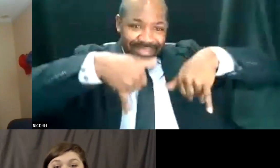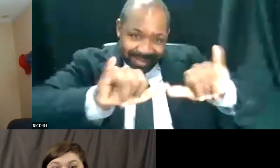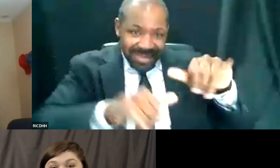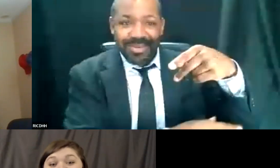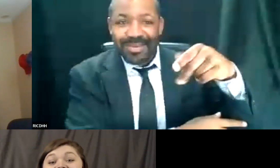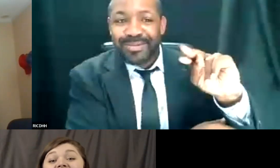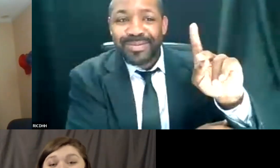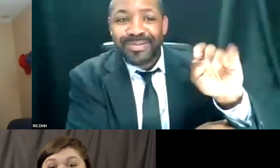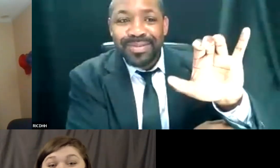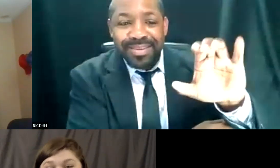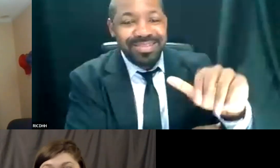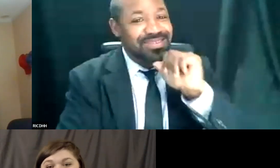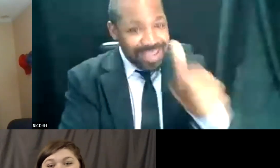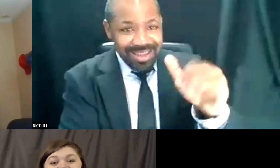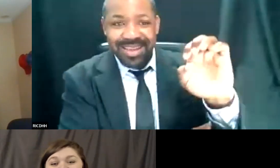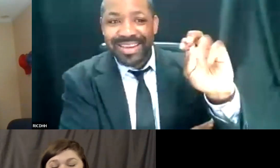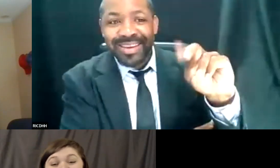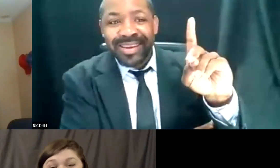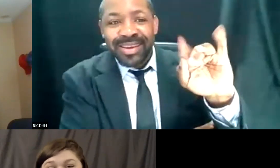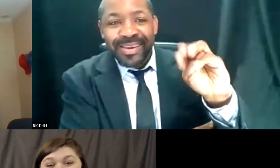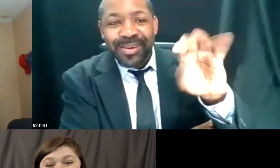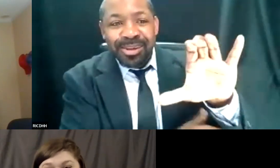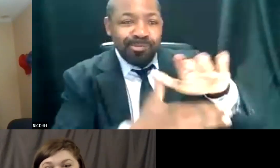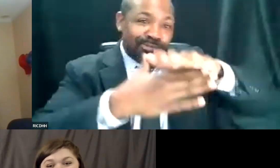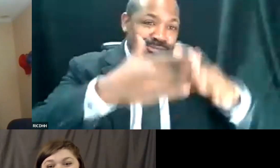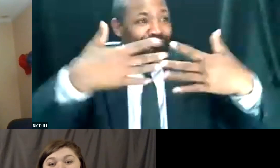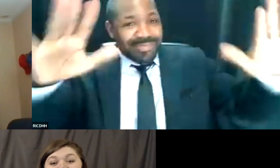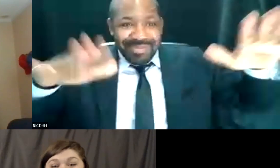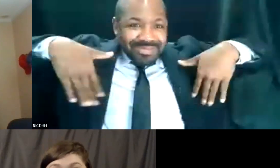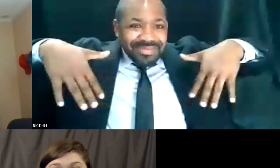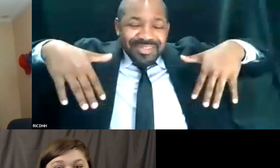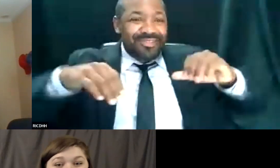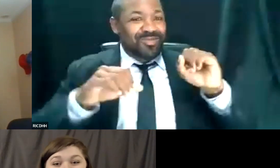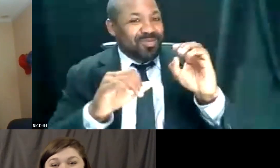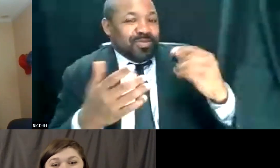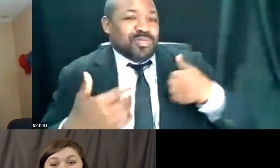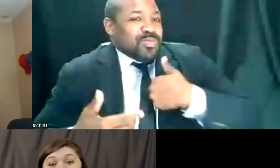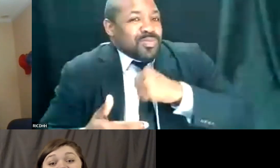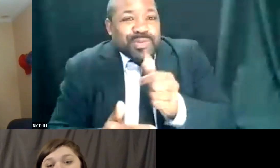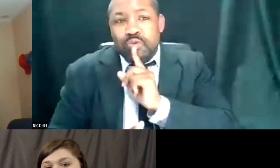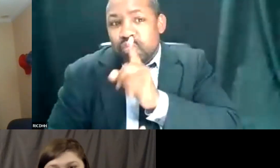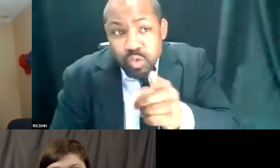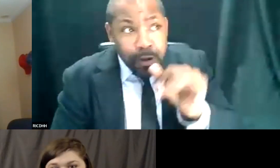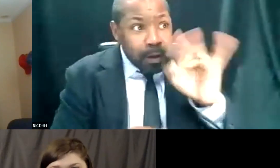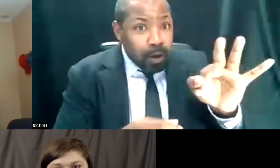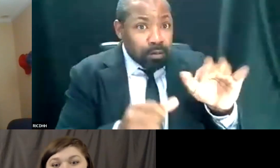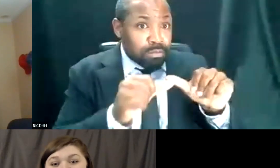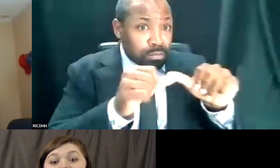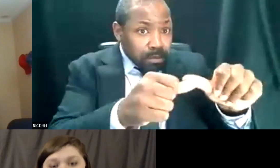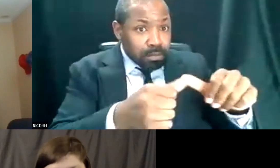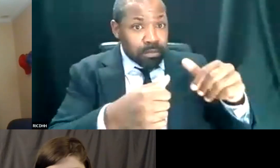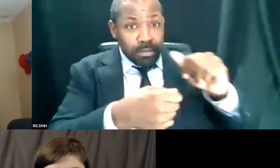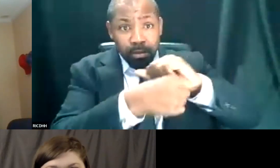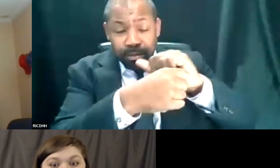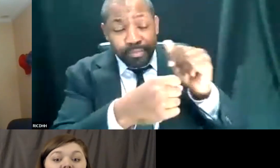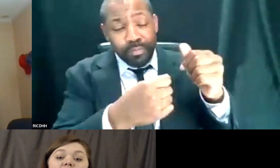officially done and gone. It is still here. We are still in the state of a pandemic. And so it is not going to be 100%